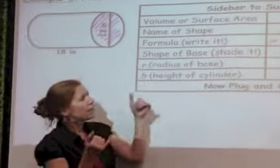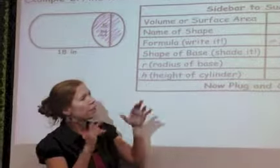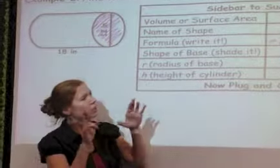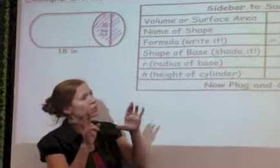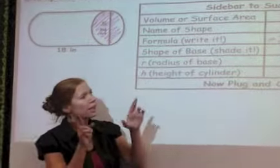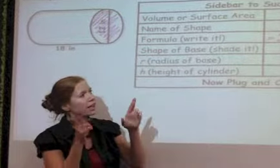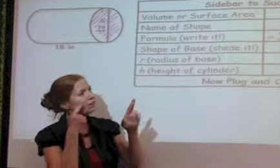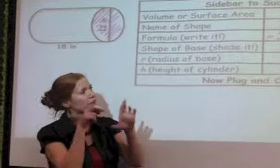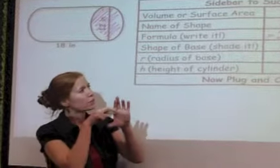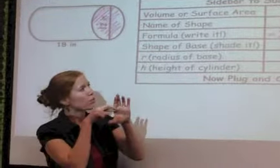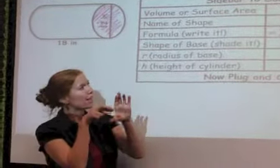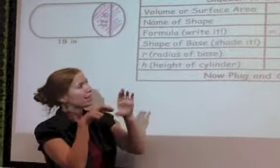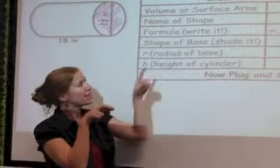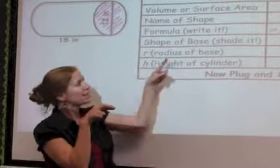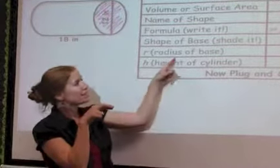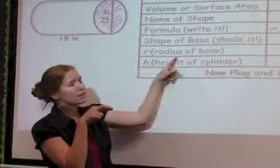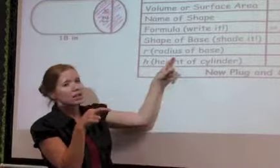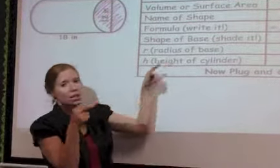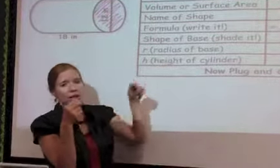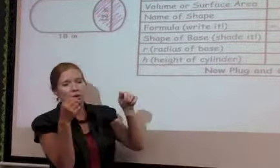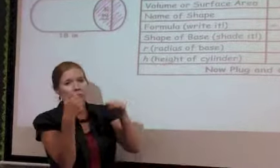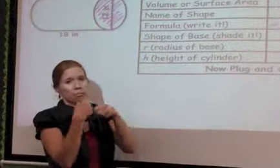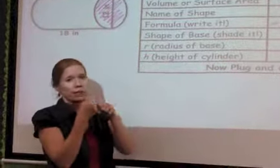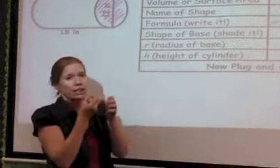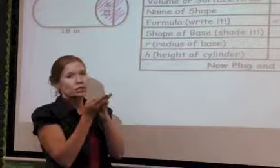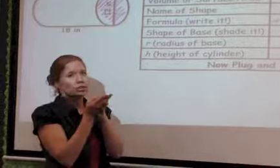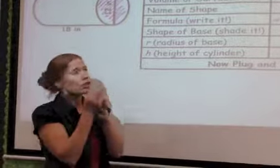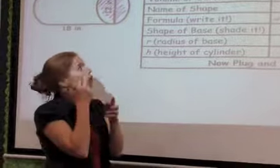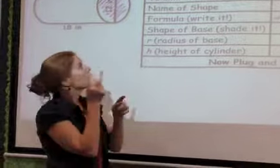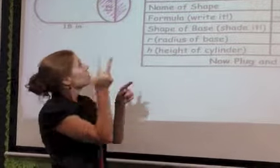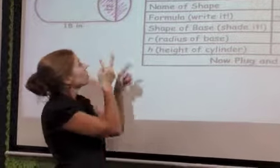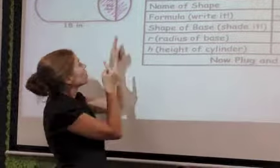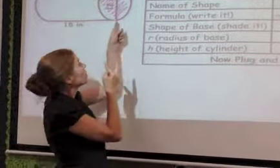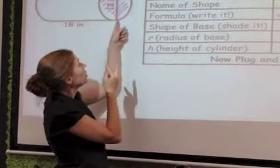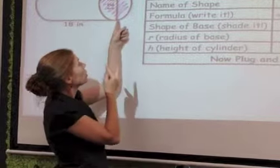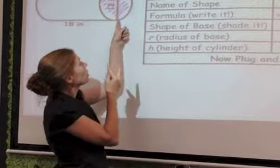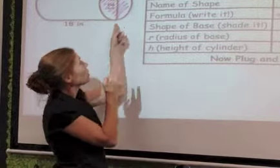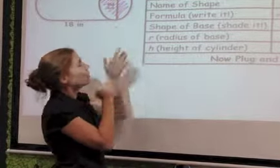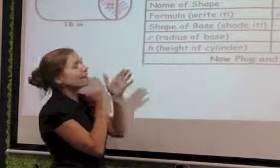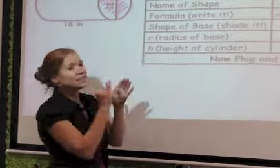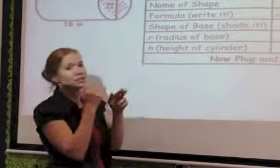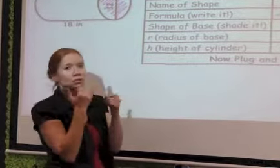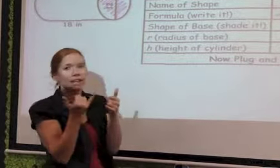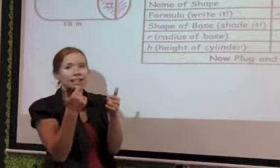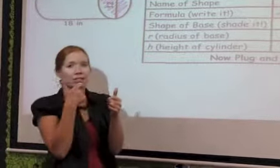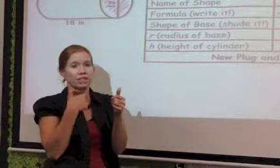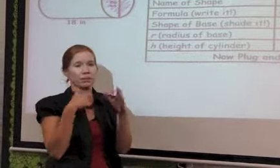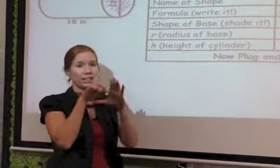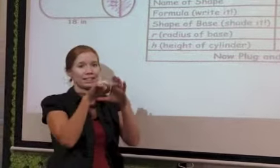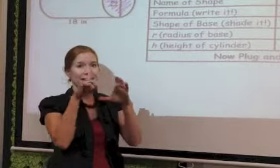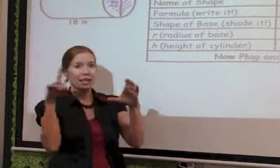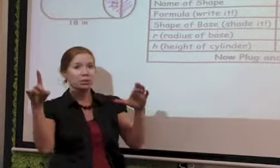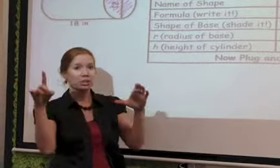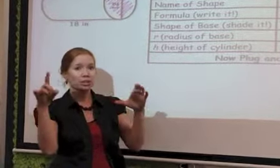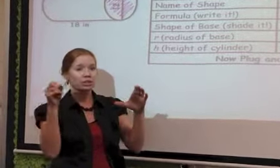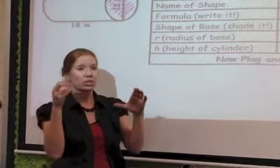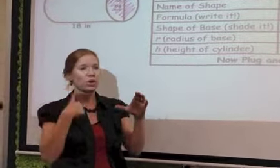Now I'm ready for the radius. Make sure when we look, that is right now telling me the diameter, so I